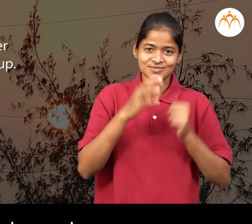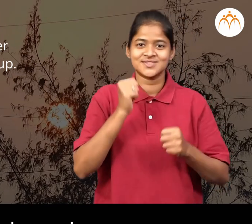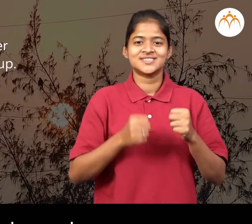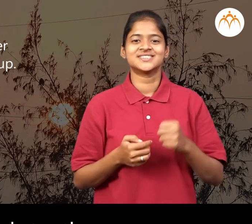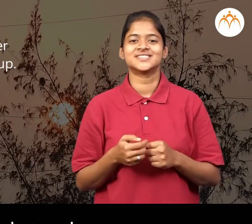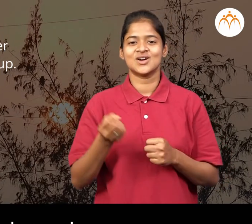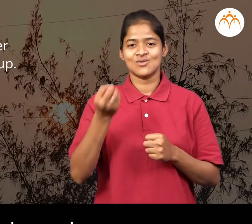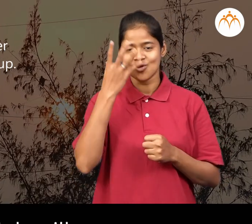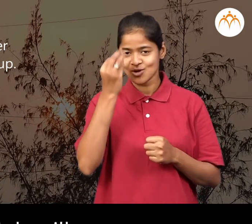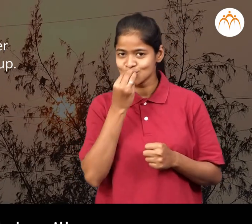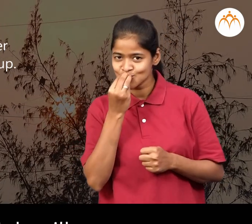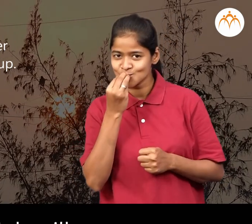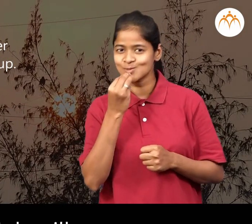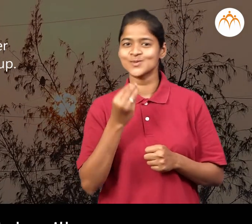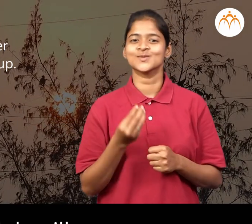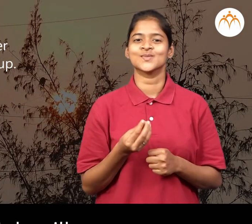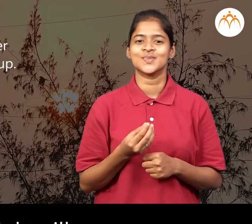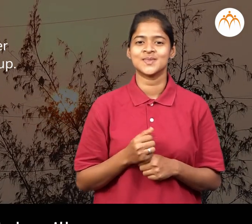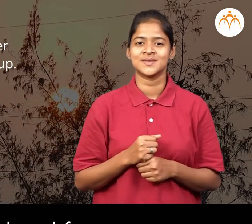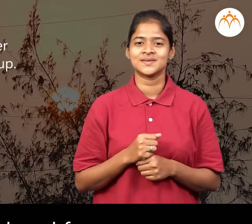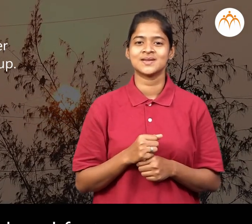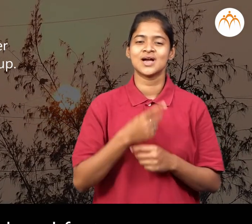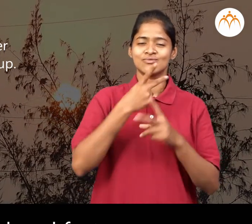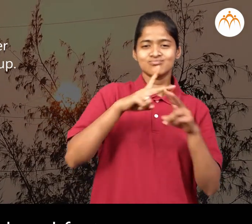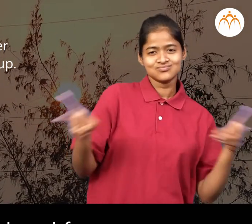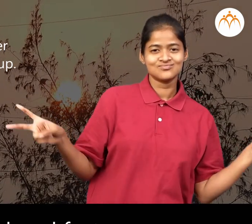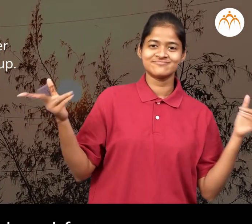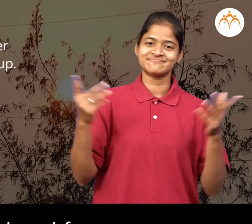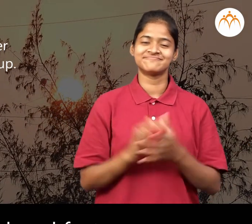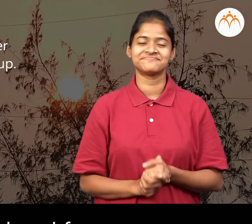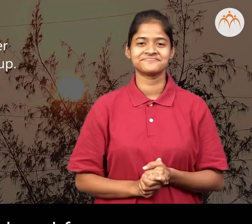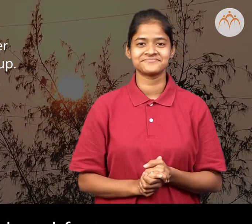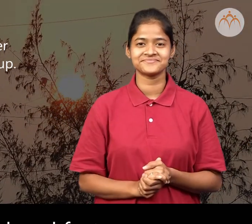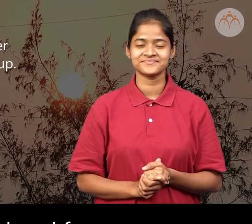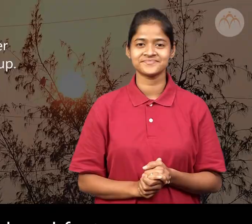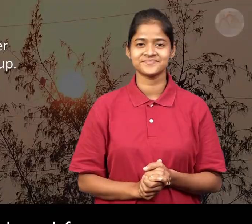Brush teeth. Drink milk. Have breakfast.